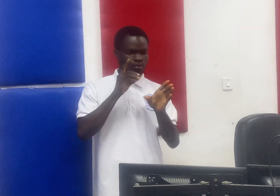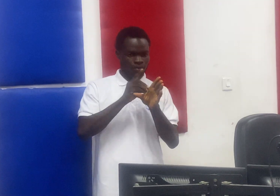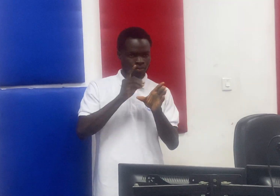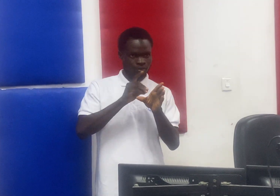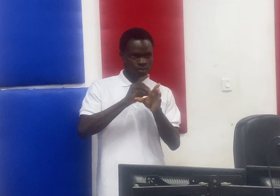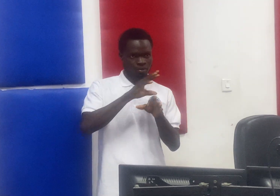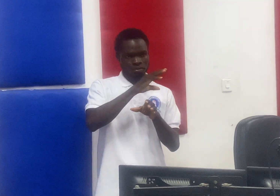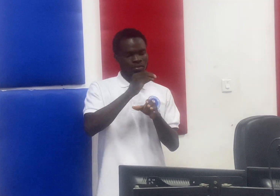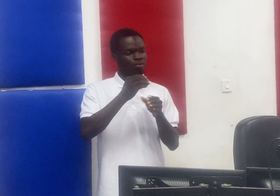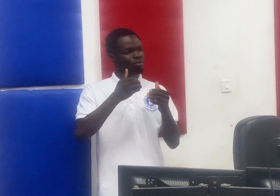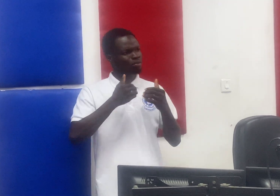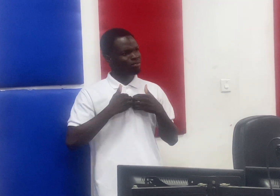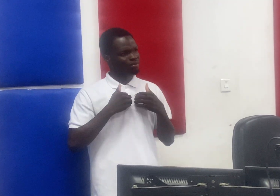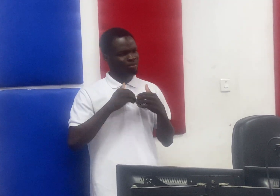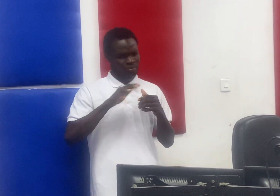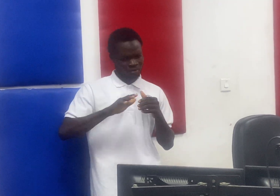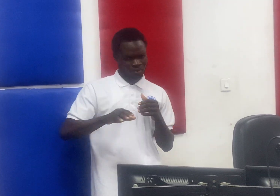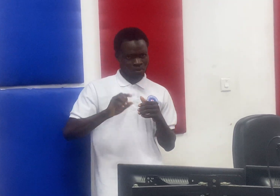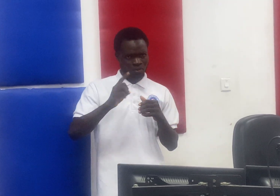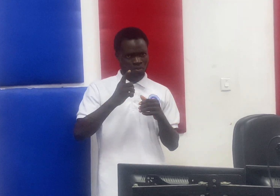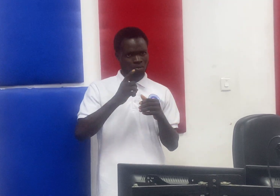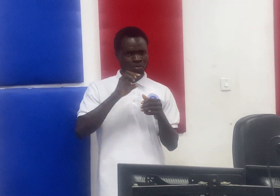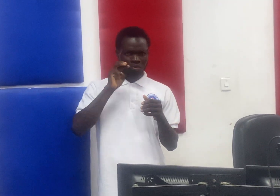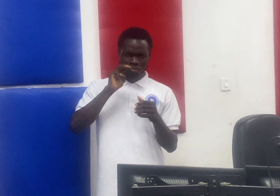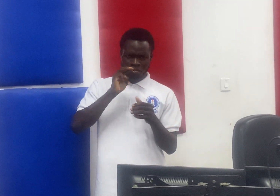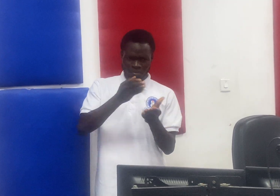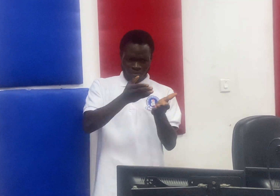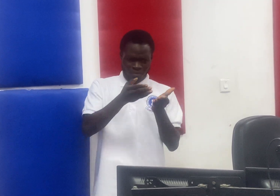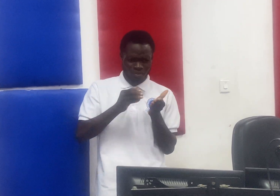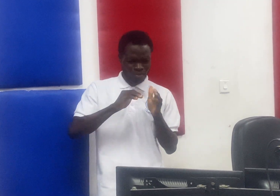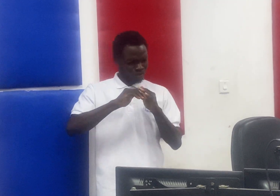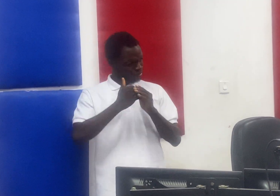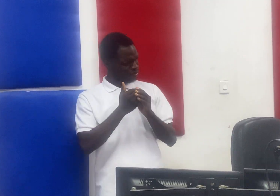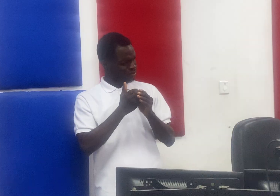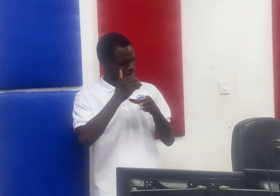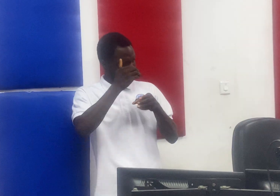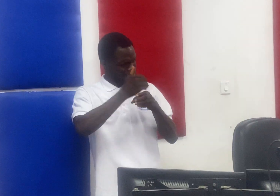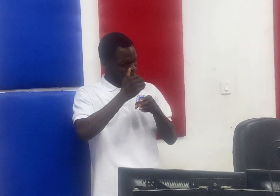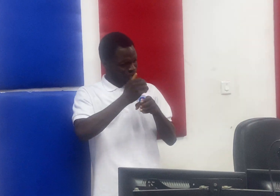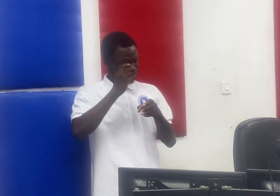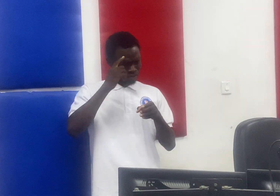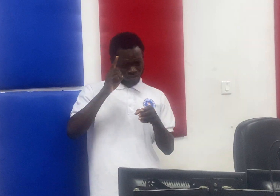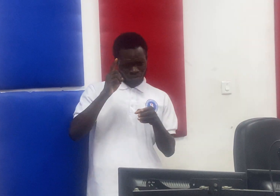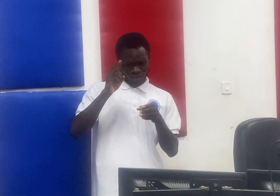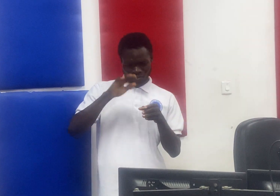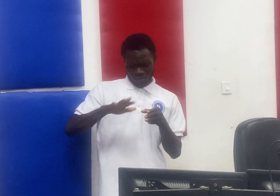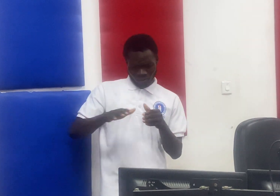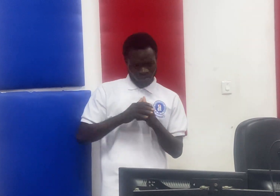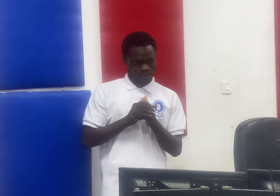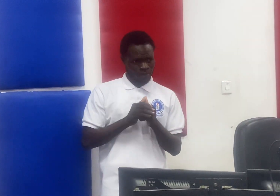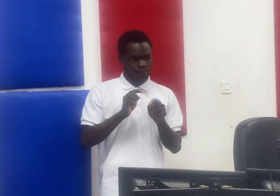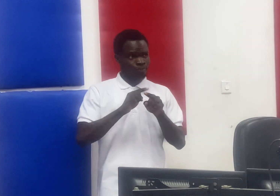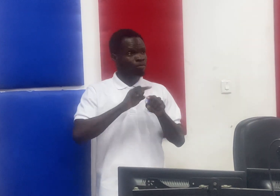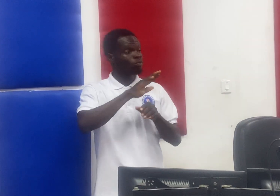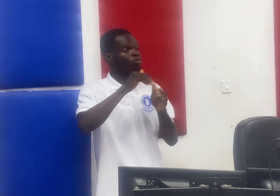comment came from someone saying, so how can they even take care of the child? That's that. But we all know and we've learned that they are